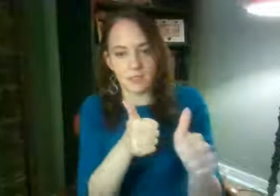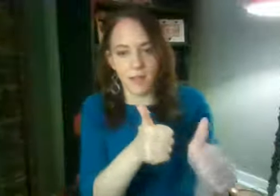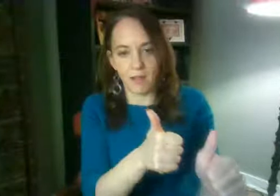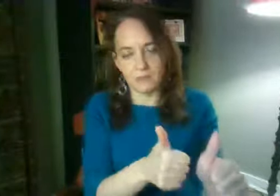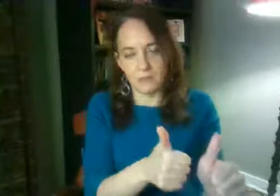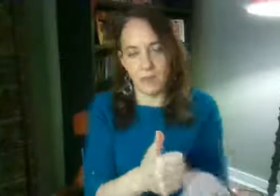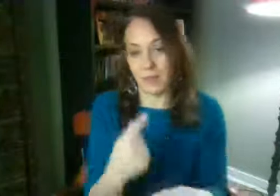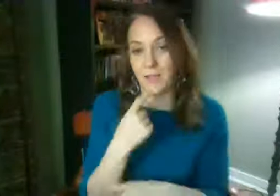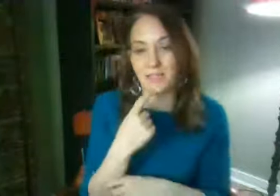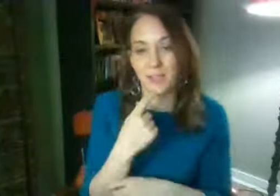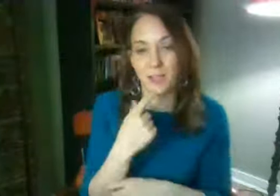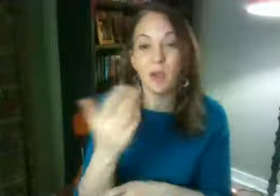is follow. And I might say to you,